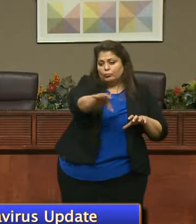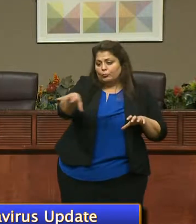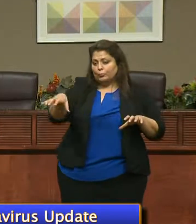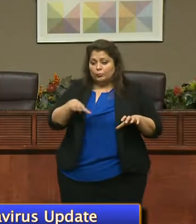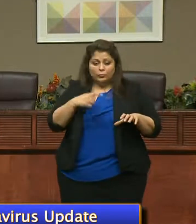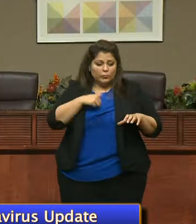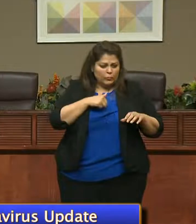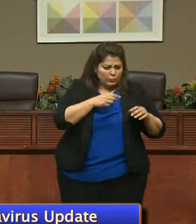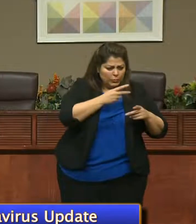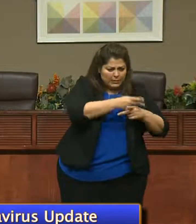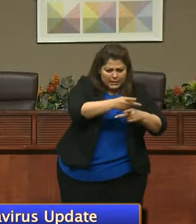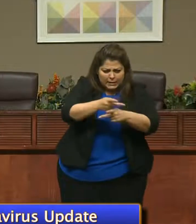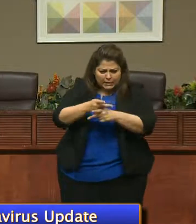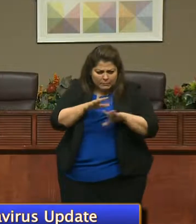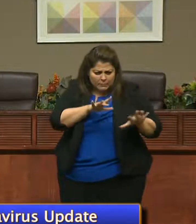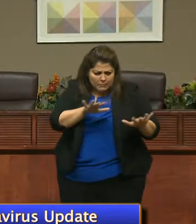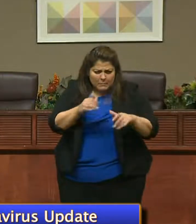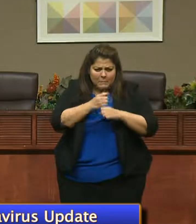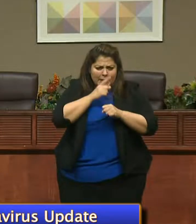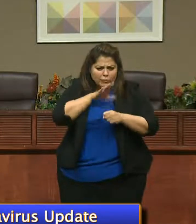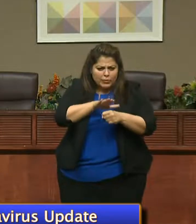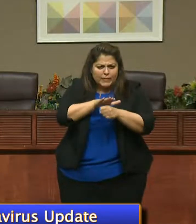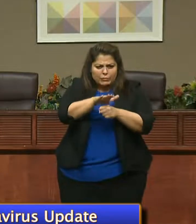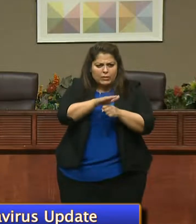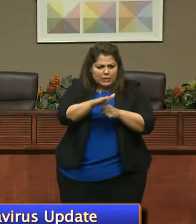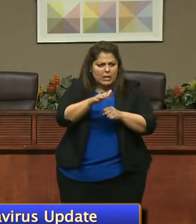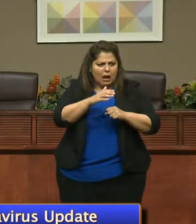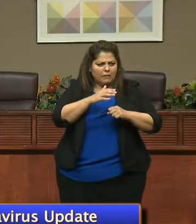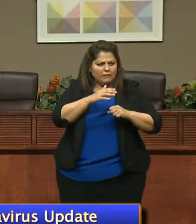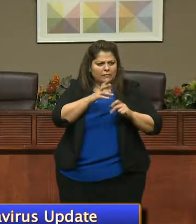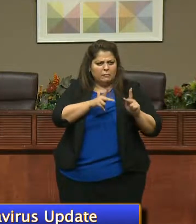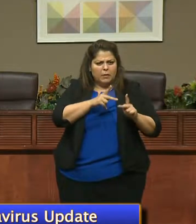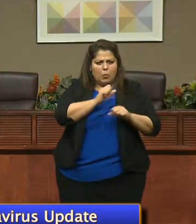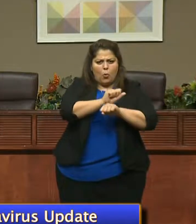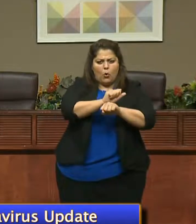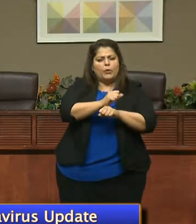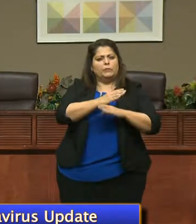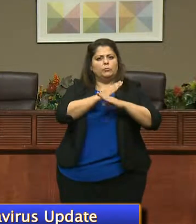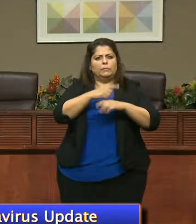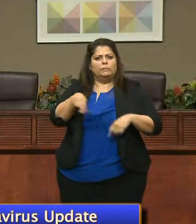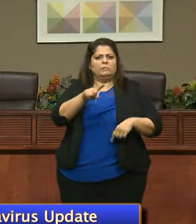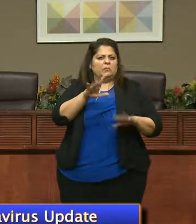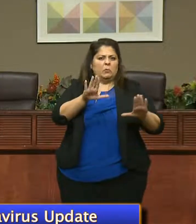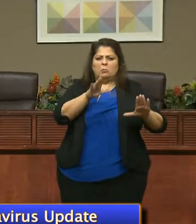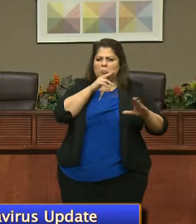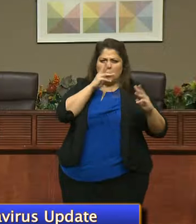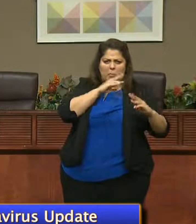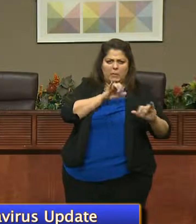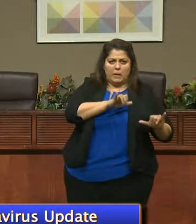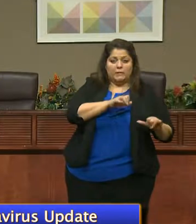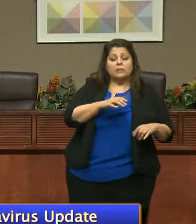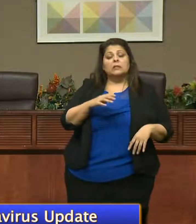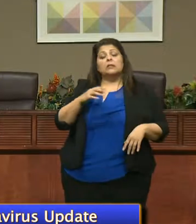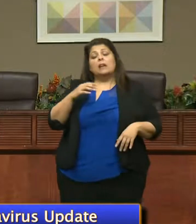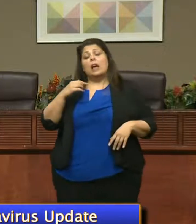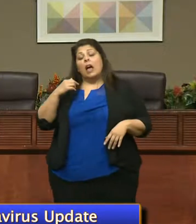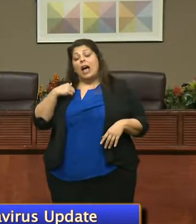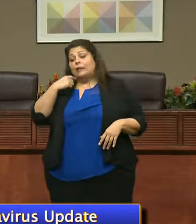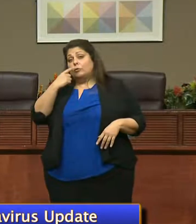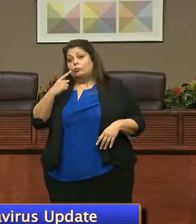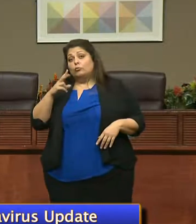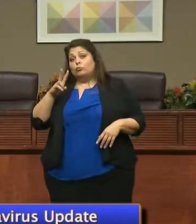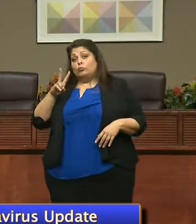coverage, so there's no worry about that. Additionally, last week I let you know that 2 of our Orlando police officers had tested